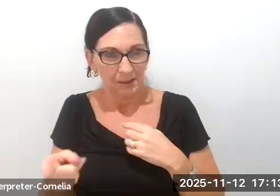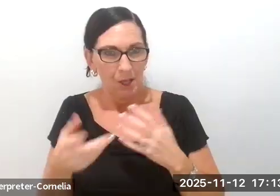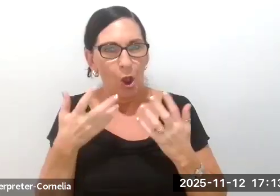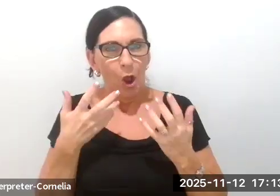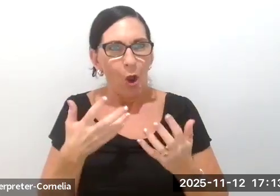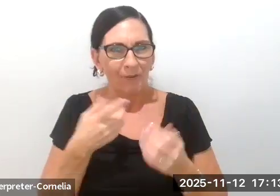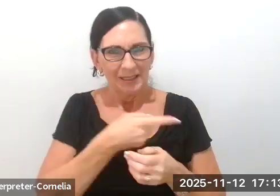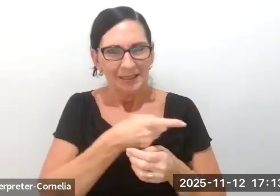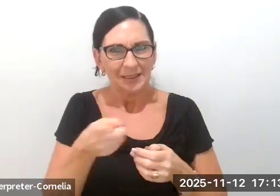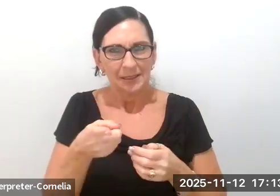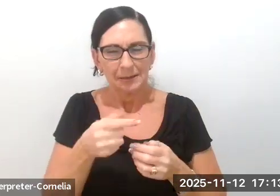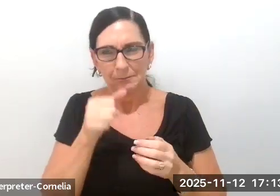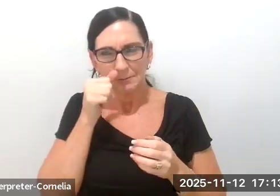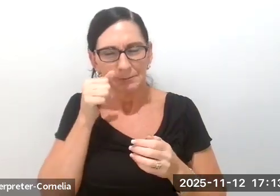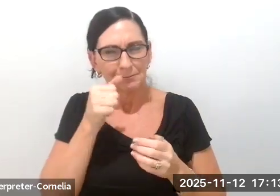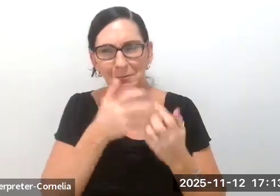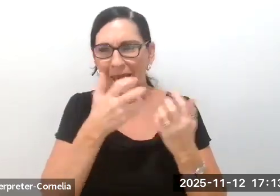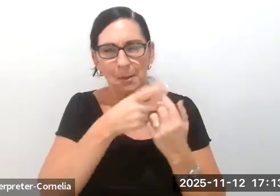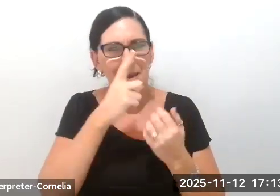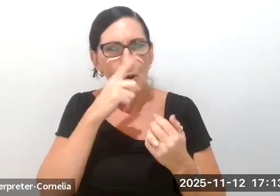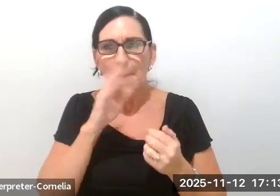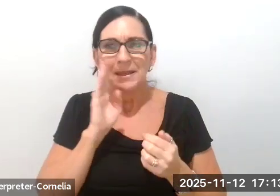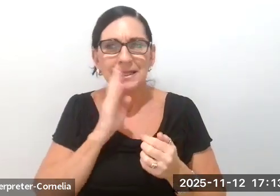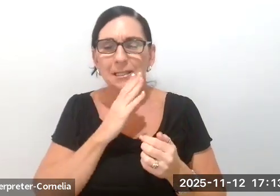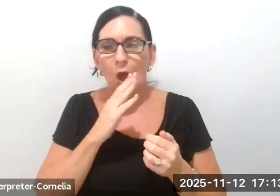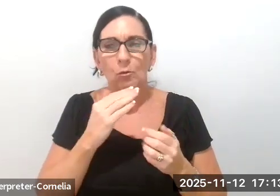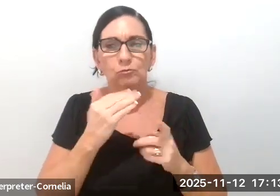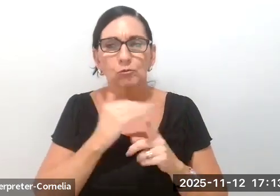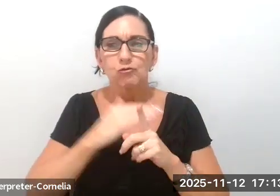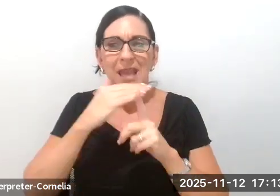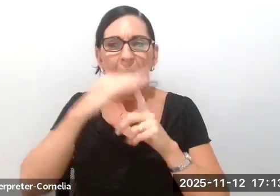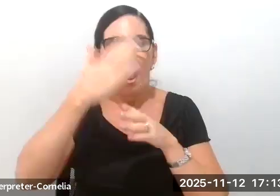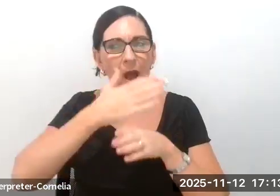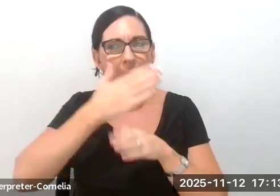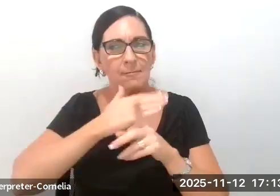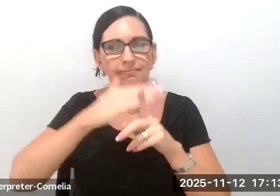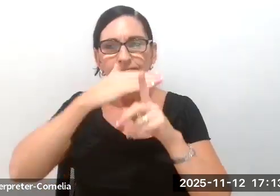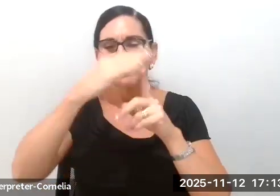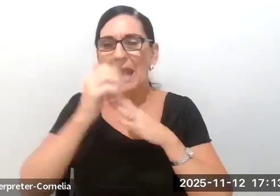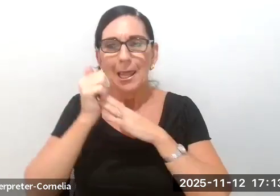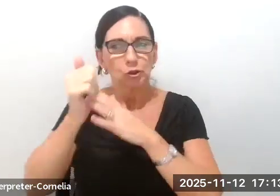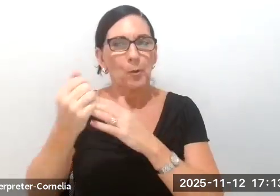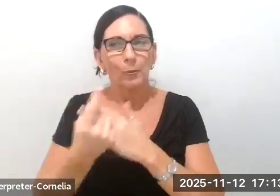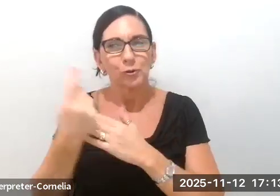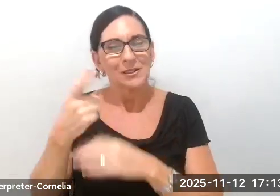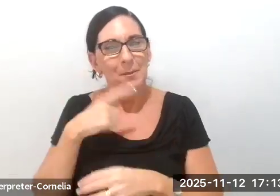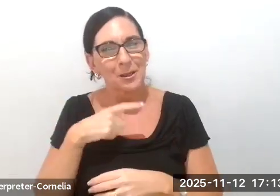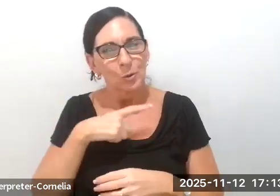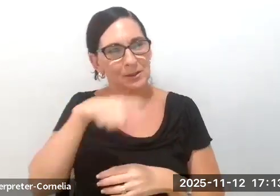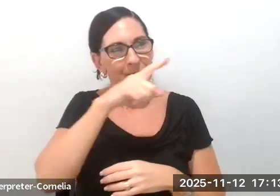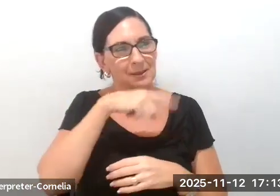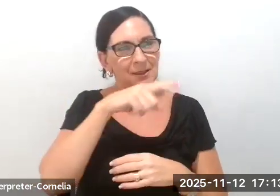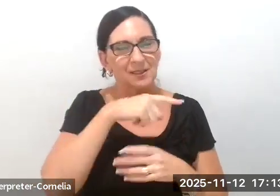researchers with disability miss out on career pathways and leadership opportunities because universities tend not to